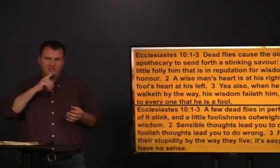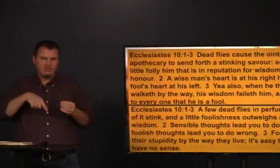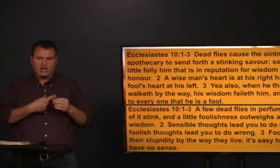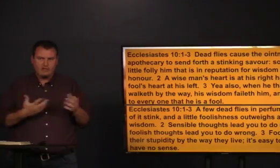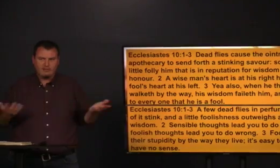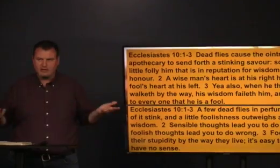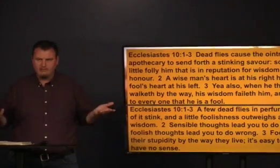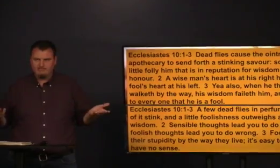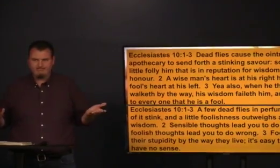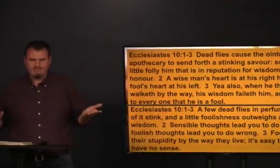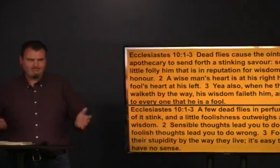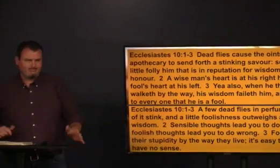it talking about?